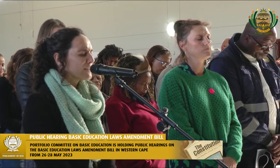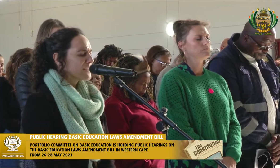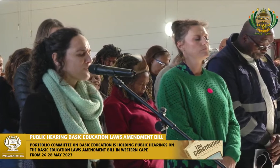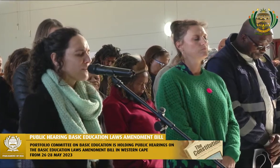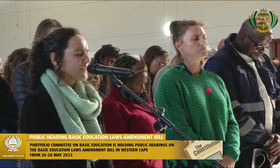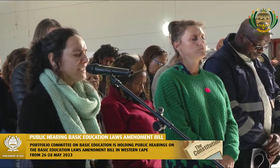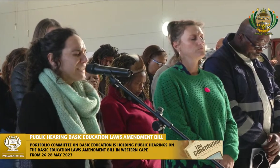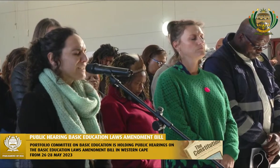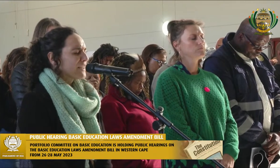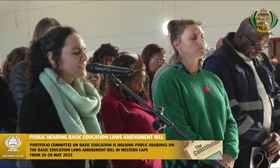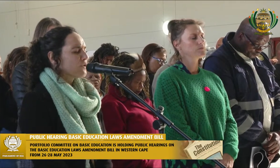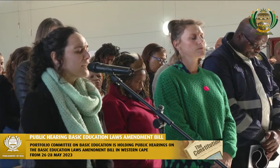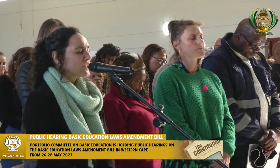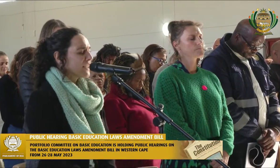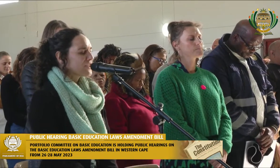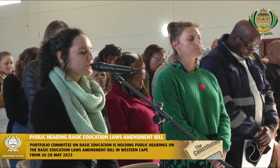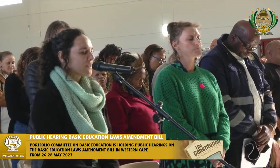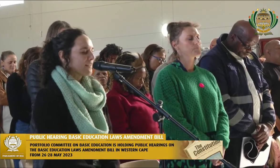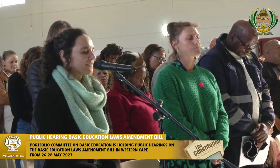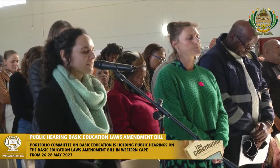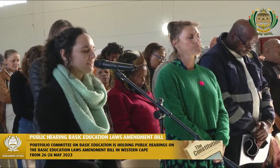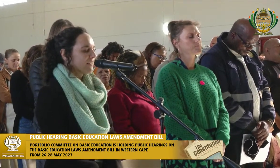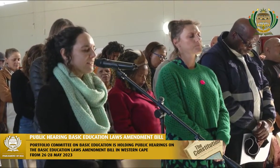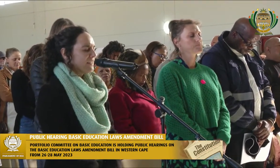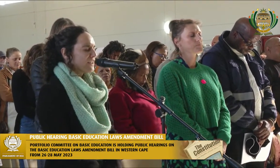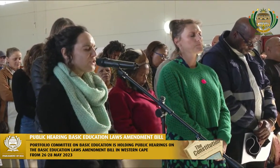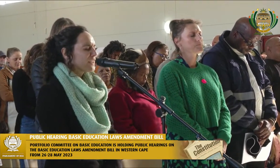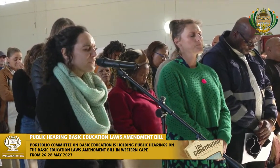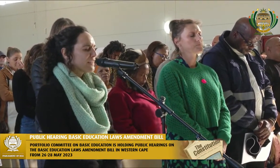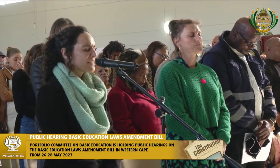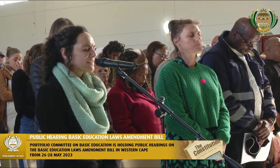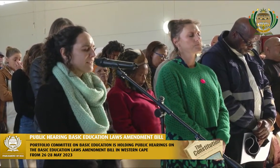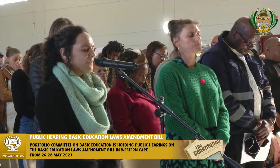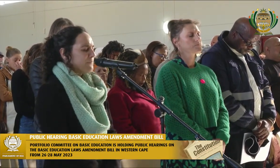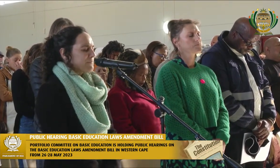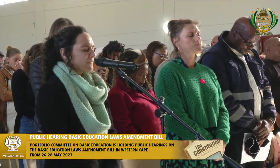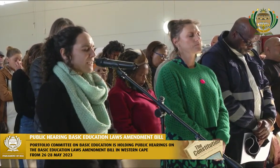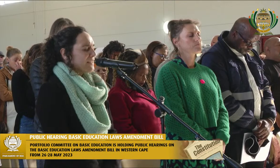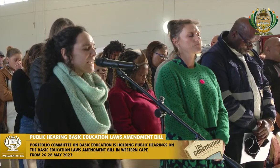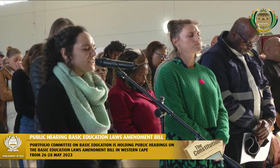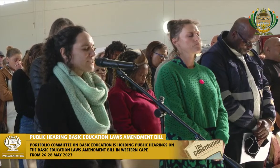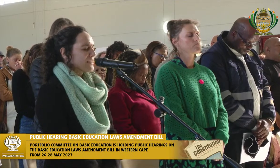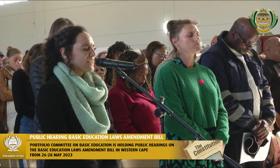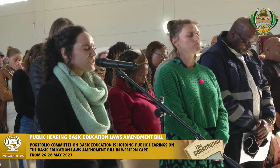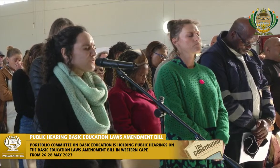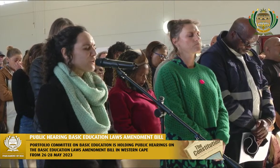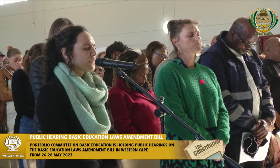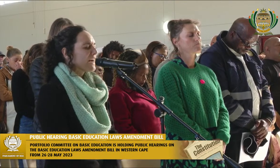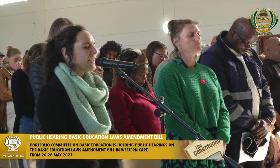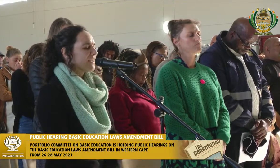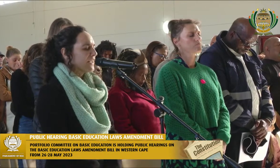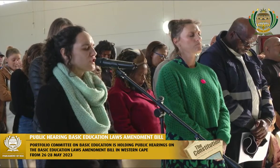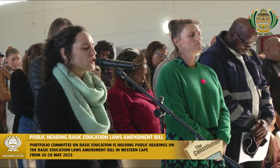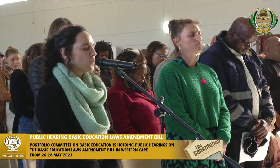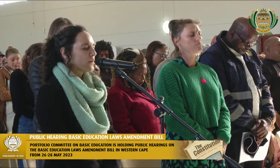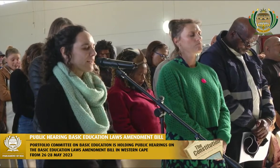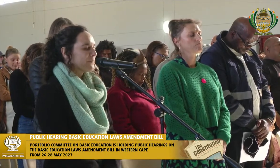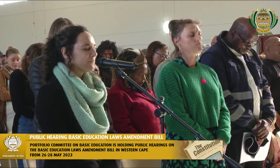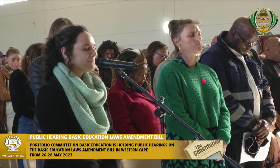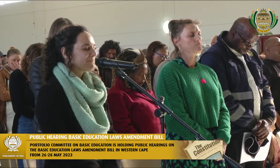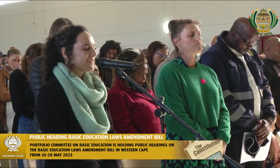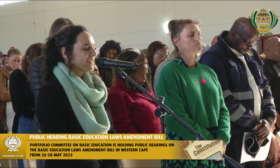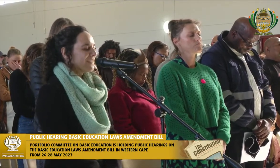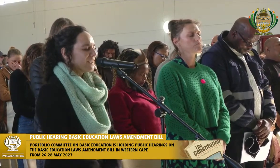you, Lord, that you have given us a rich history, that you've given us a nation that is full of color and